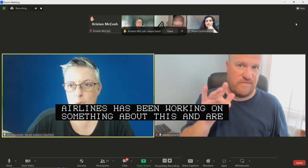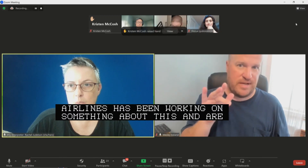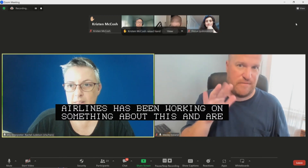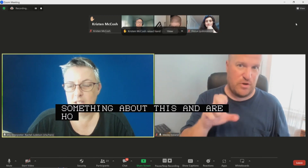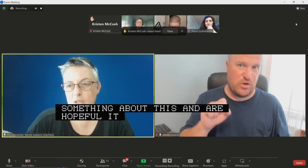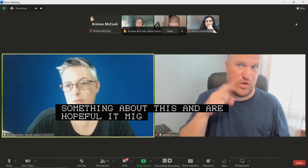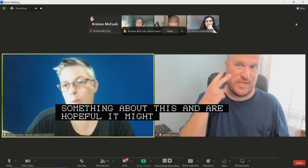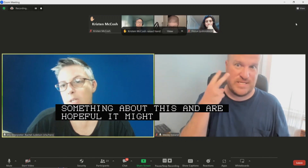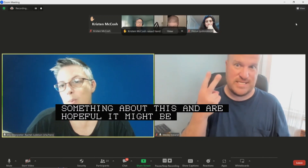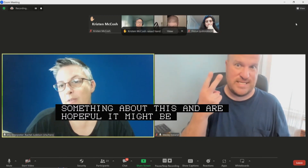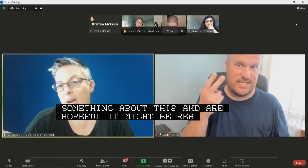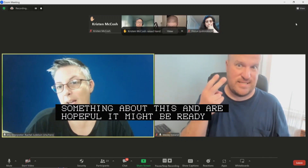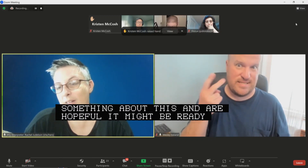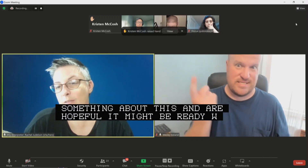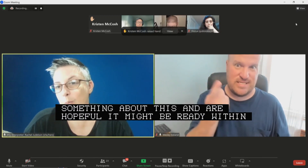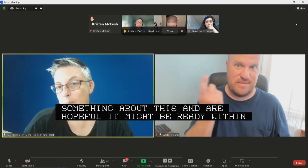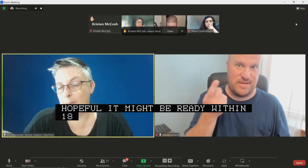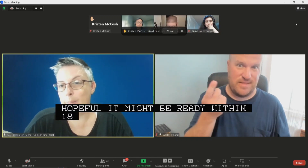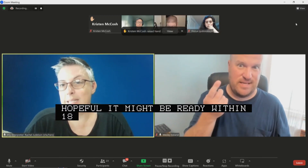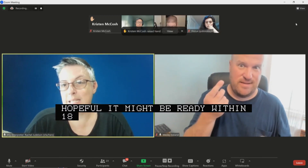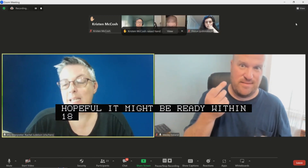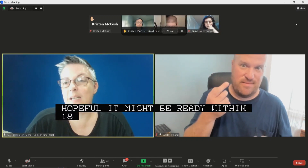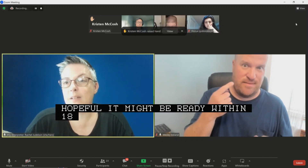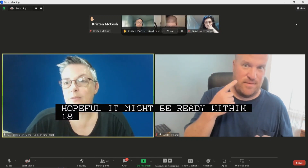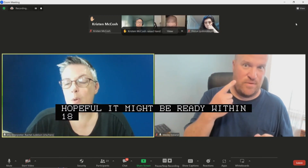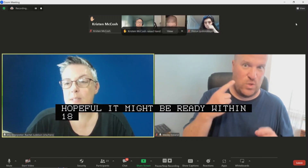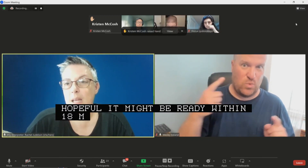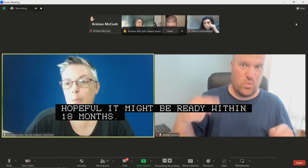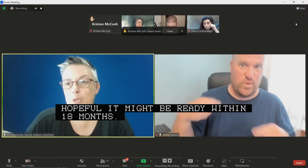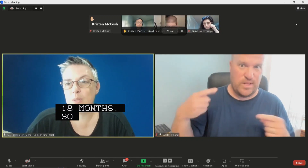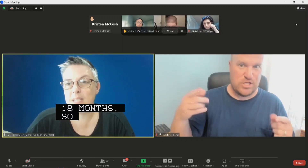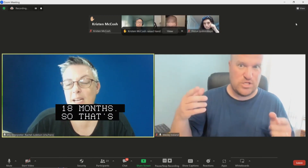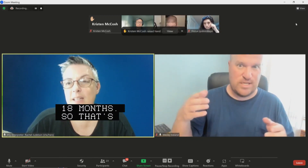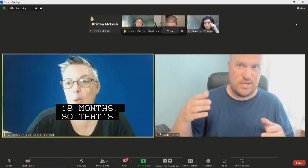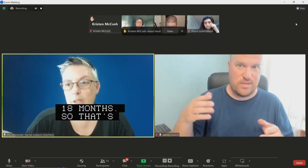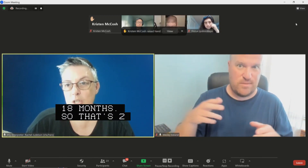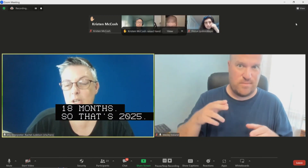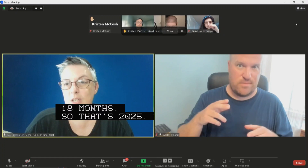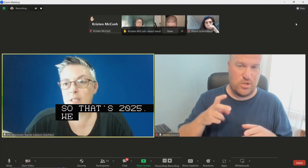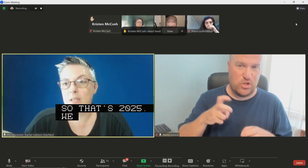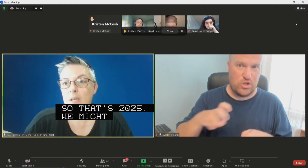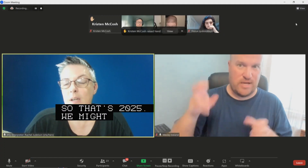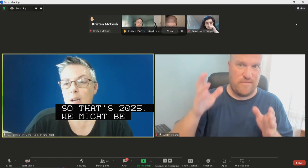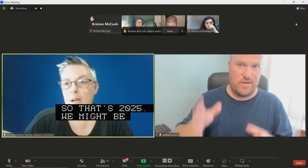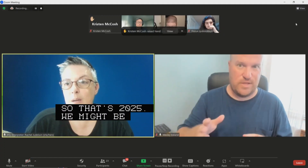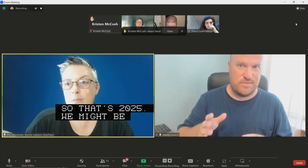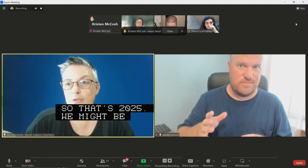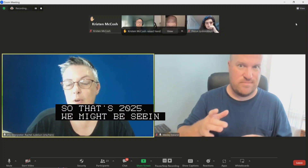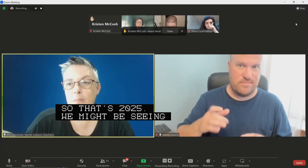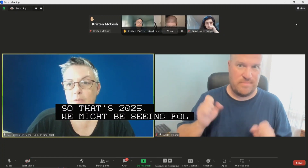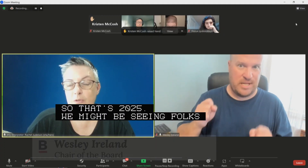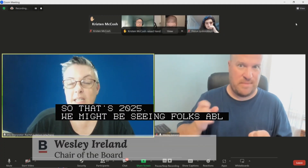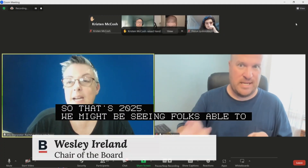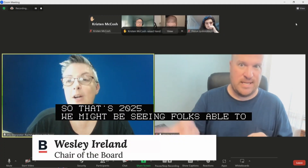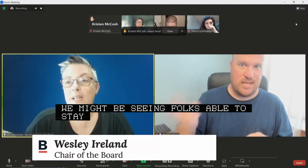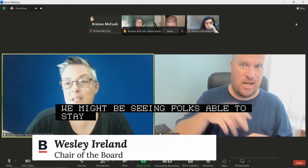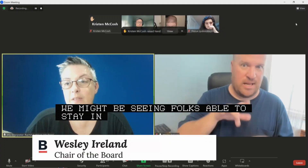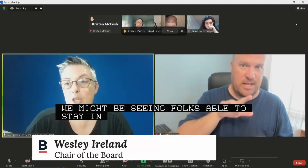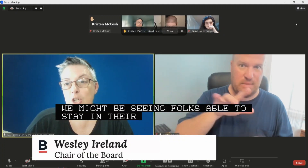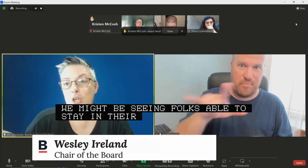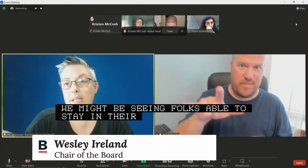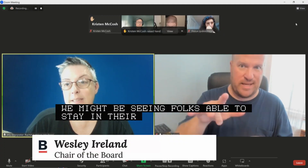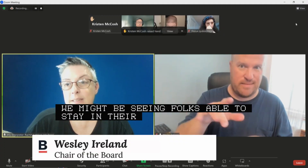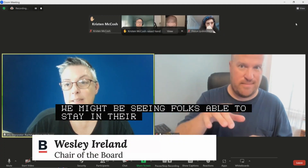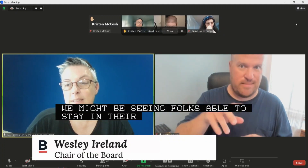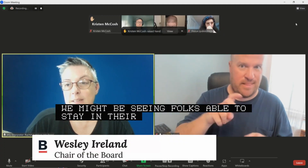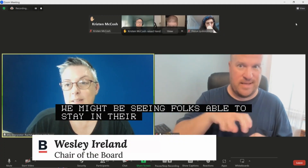So that's 2025. We might be seeing folks able to stay in their wheelchairs for the entireties of